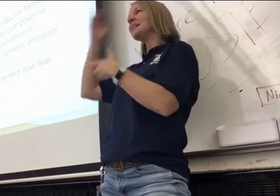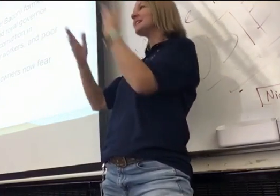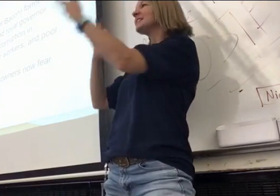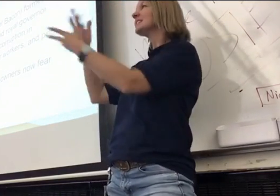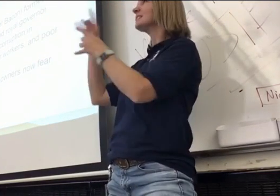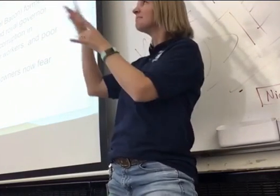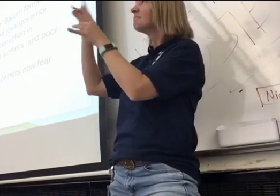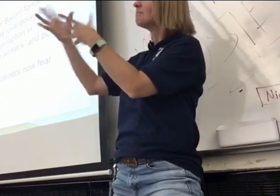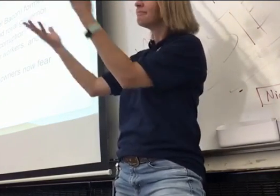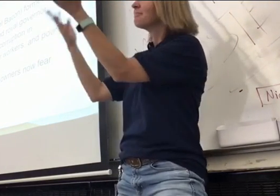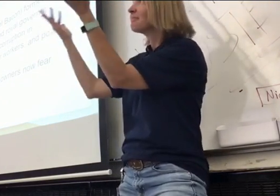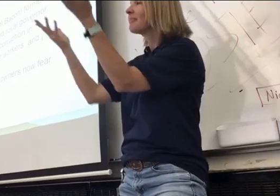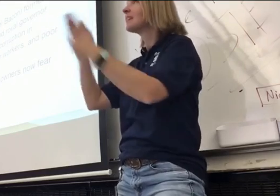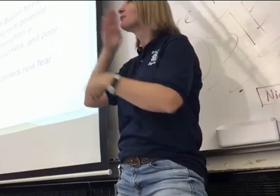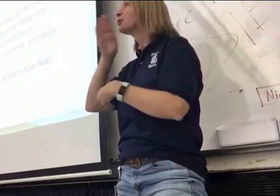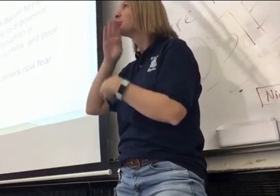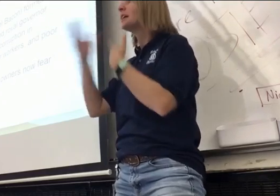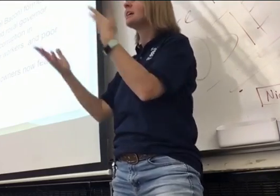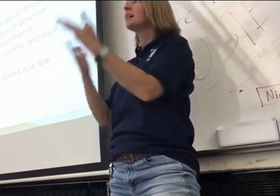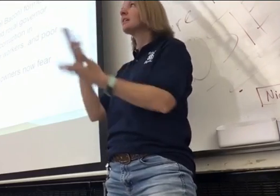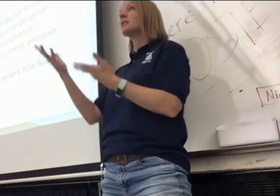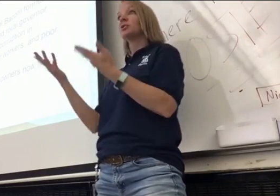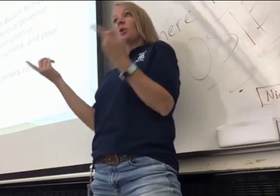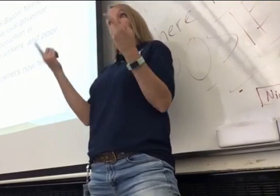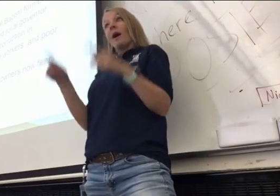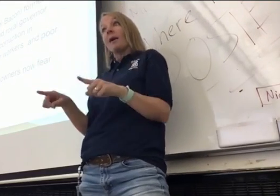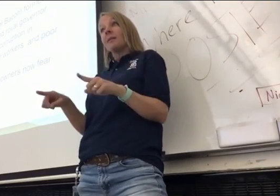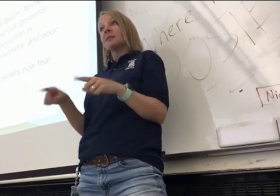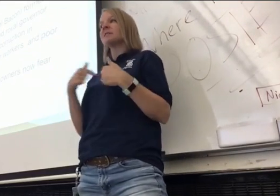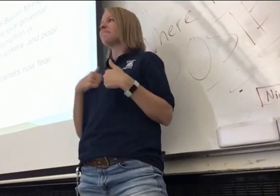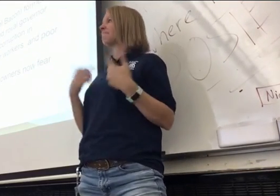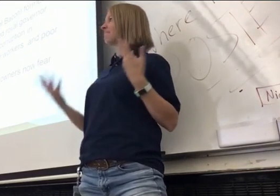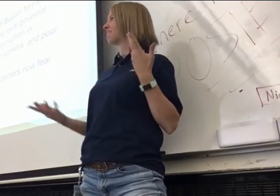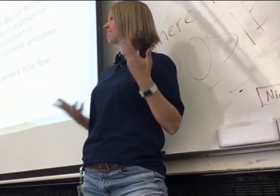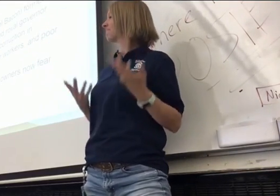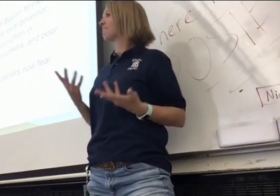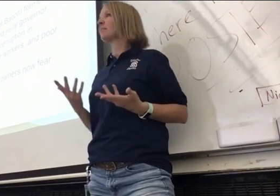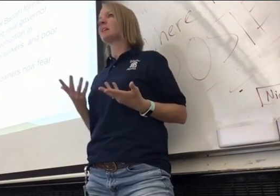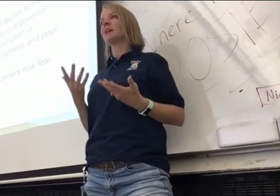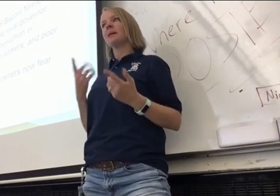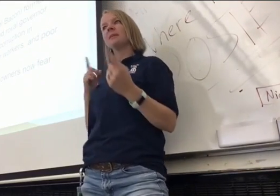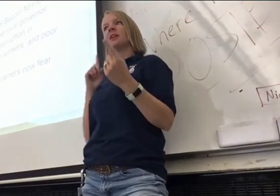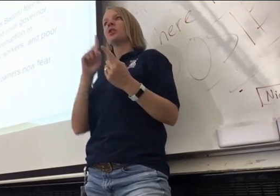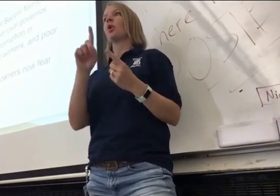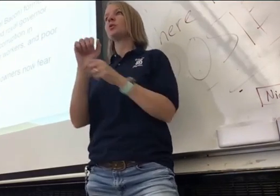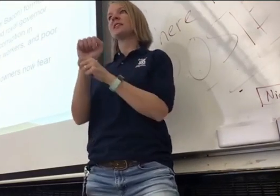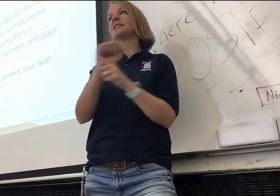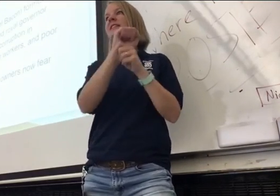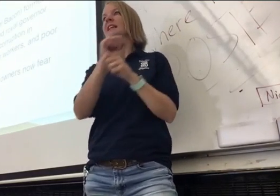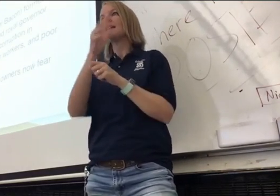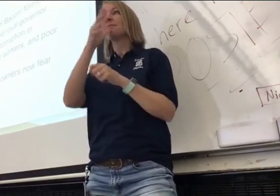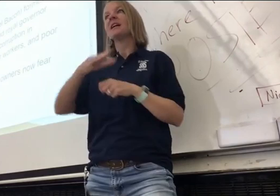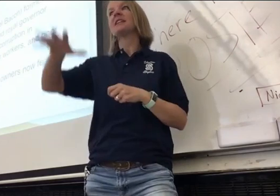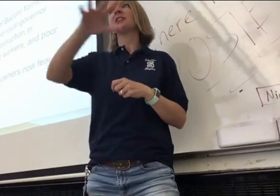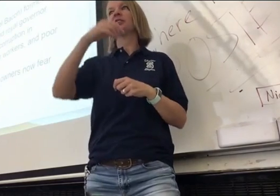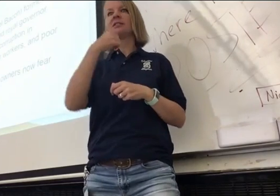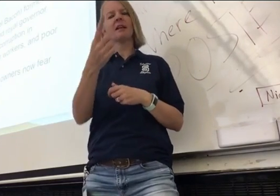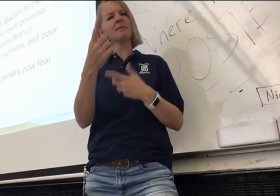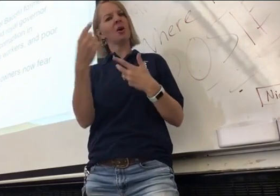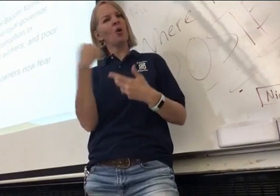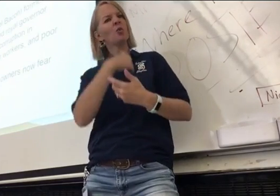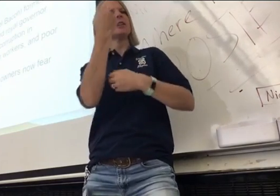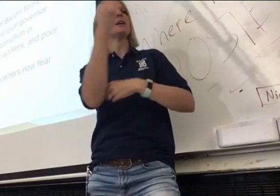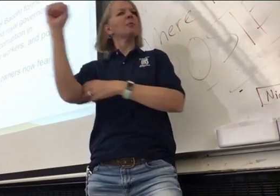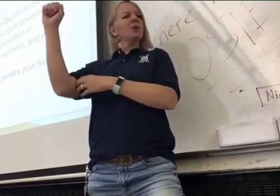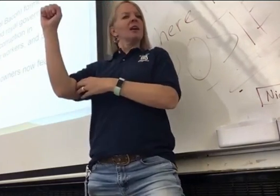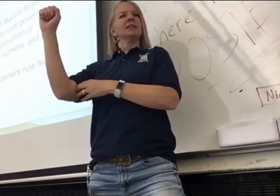getting a little bit frustrating. And so what's going to happen is he is going to go to the slave plantations and say, we are going to uprise. You're